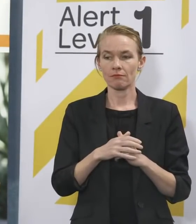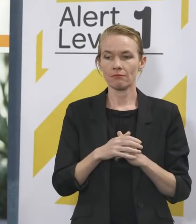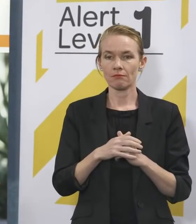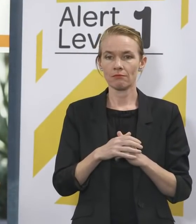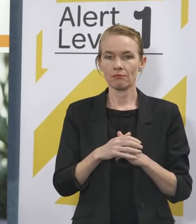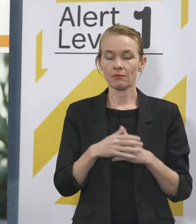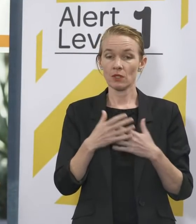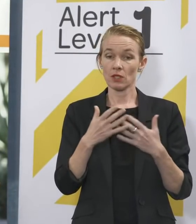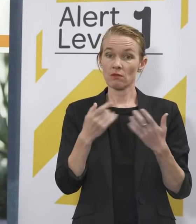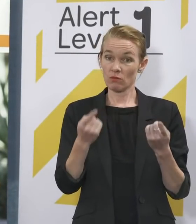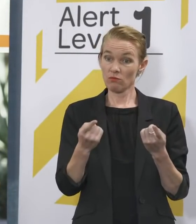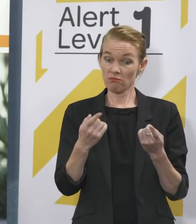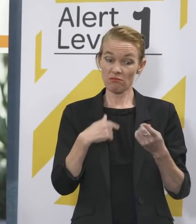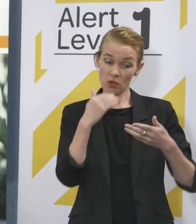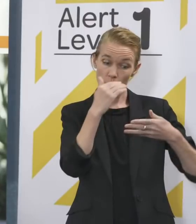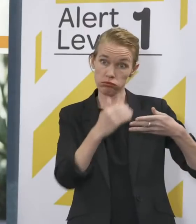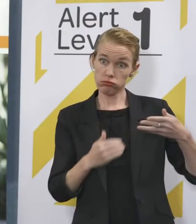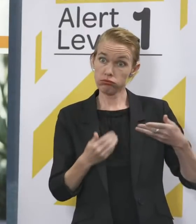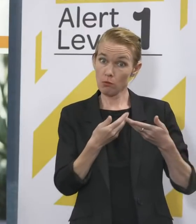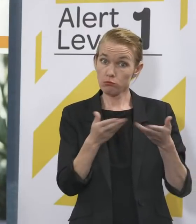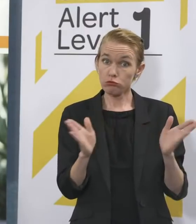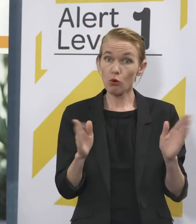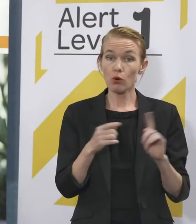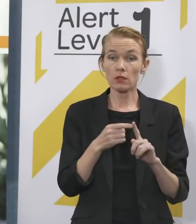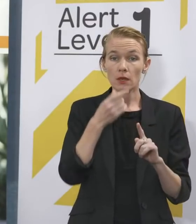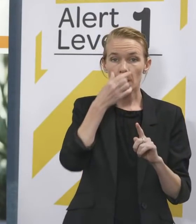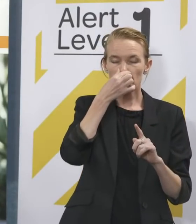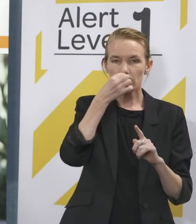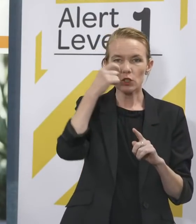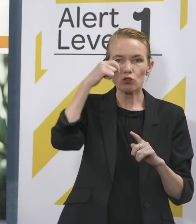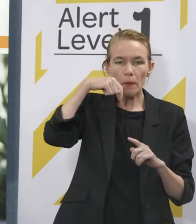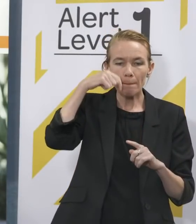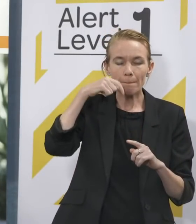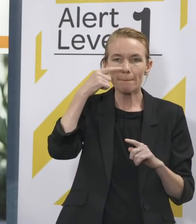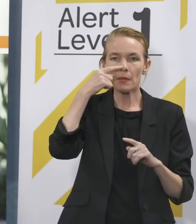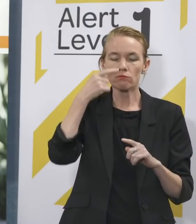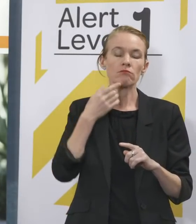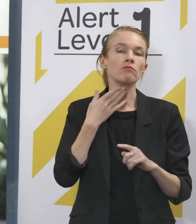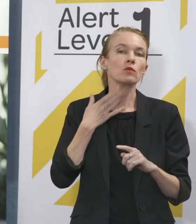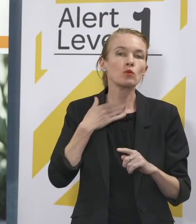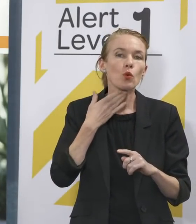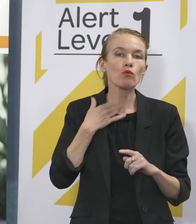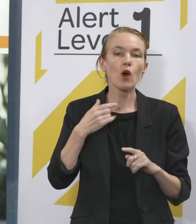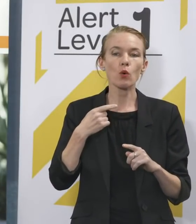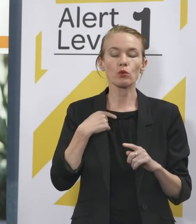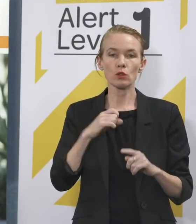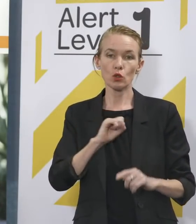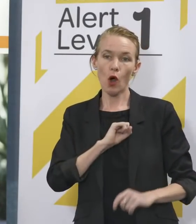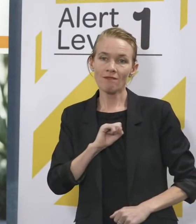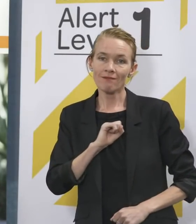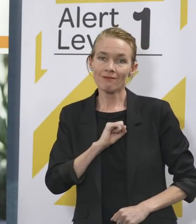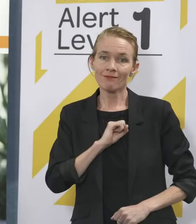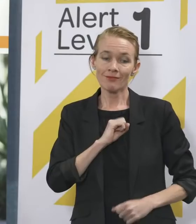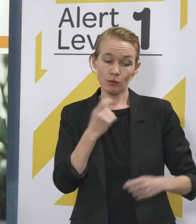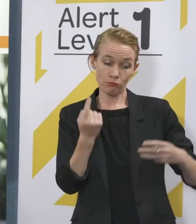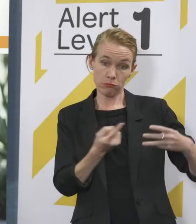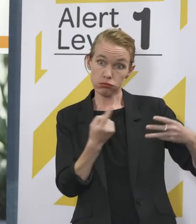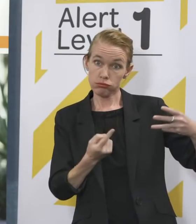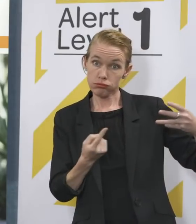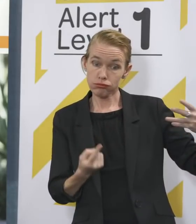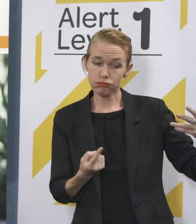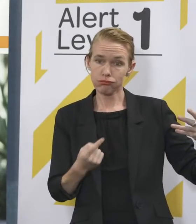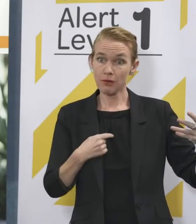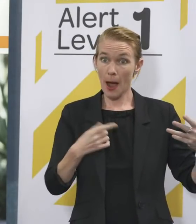medicine, coryza, so runny nose, sore throat, cough, cold symptoms. People are not required to have